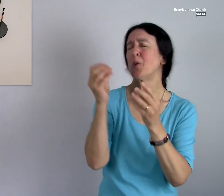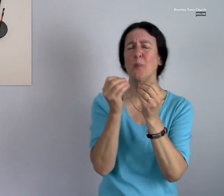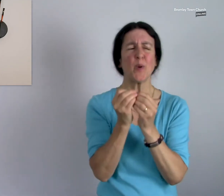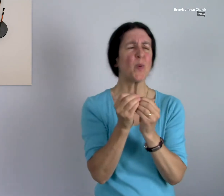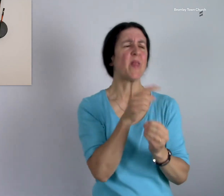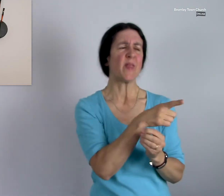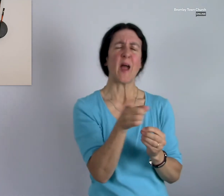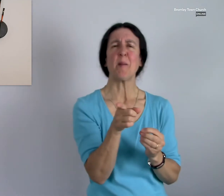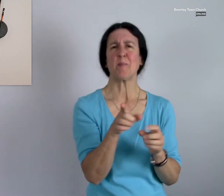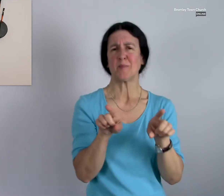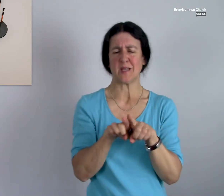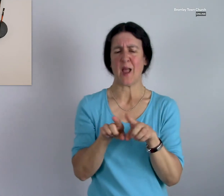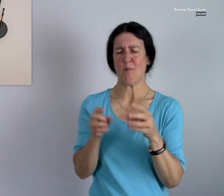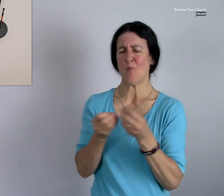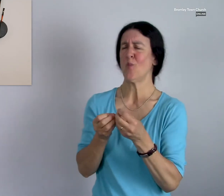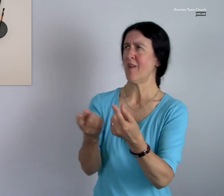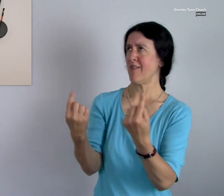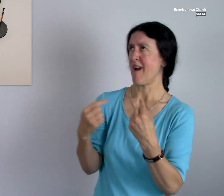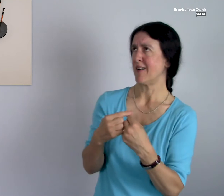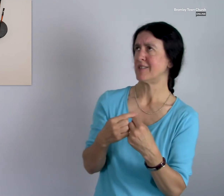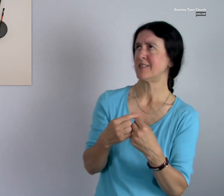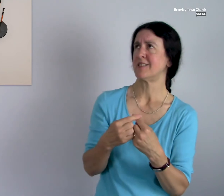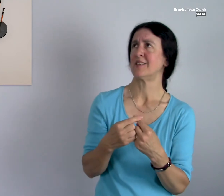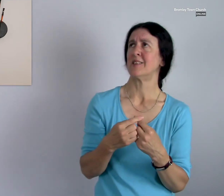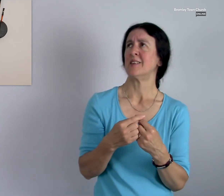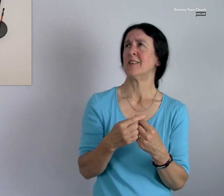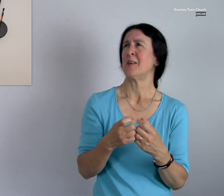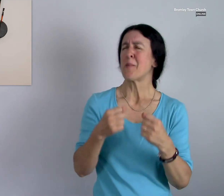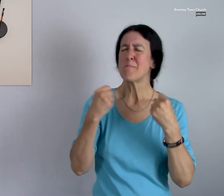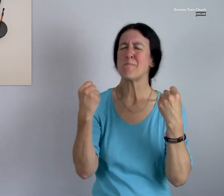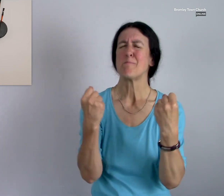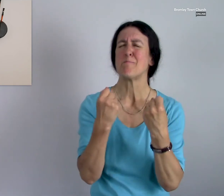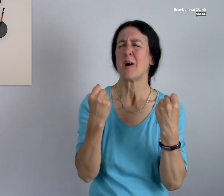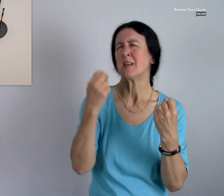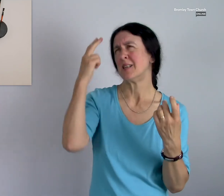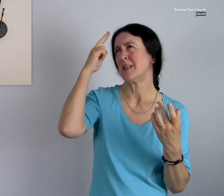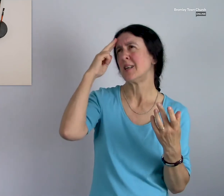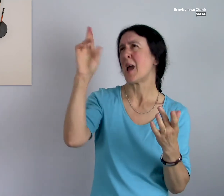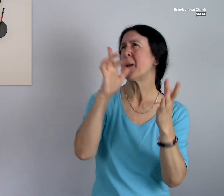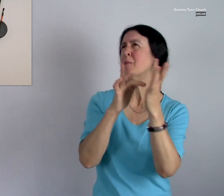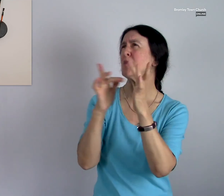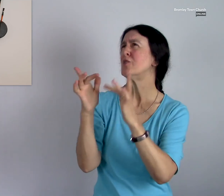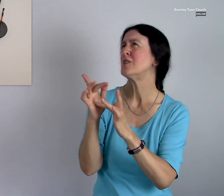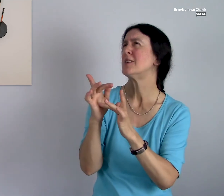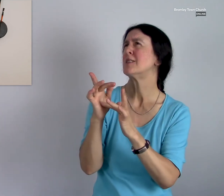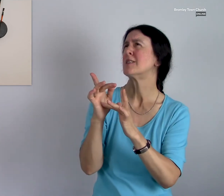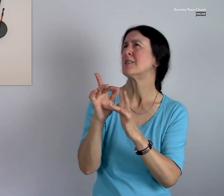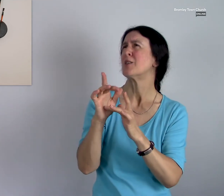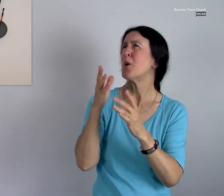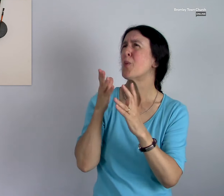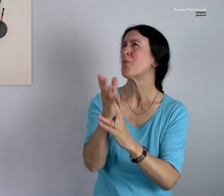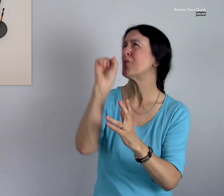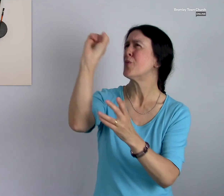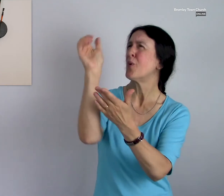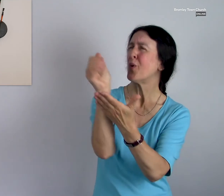We pray in the mighty name of Jesus that by your grace, you will be with your church today. We pray for our brothers and